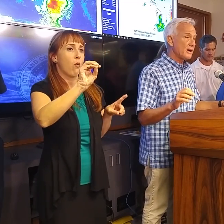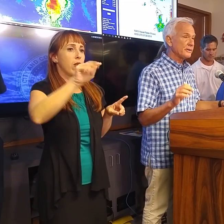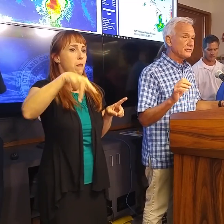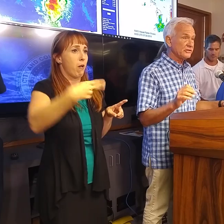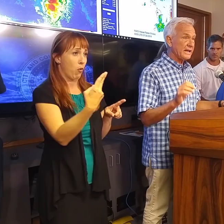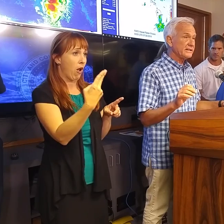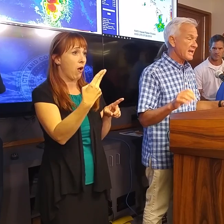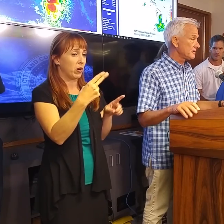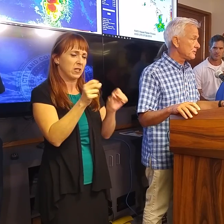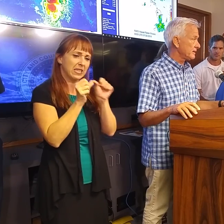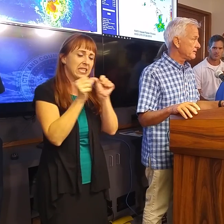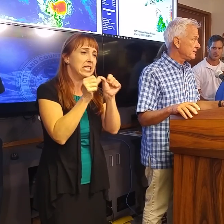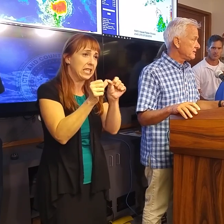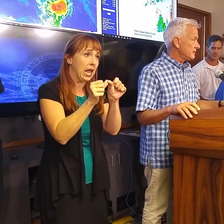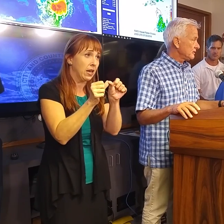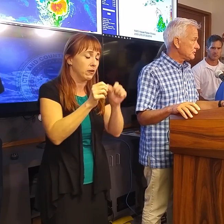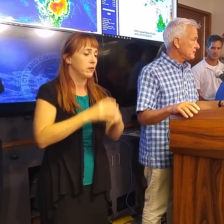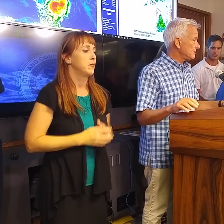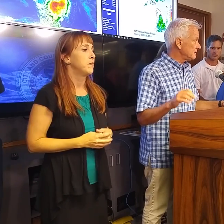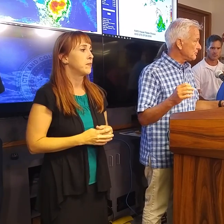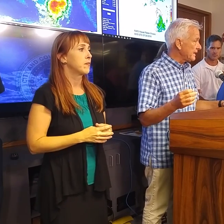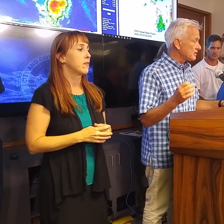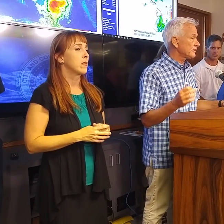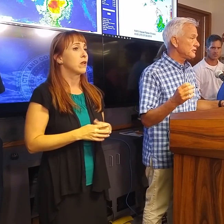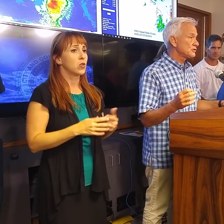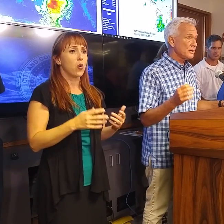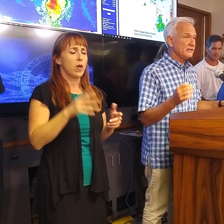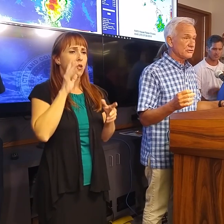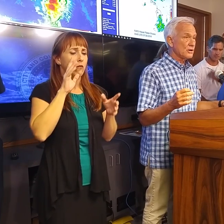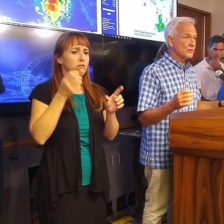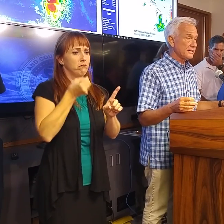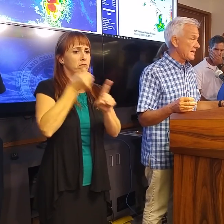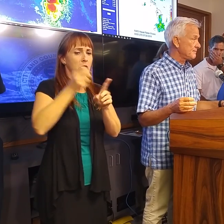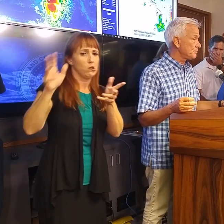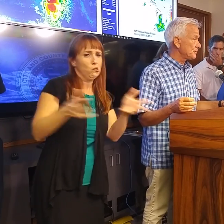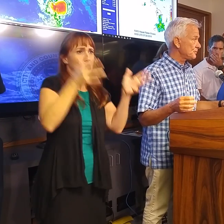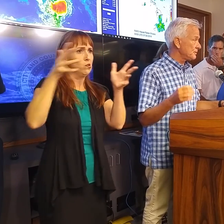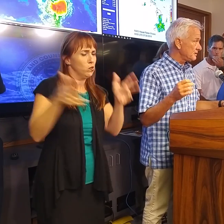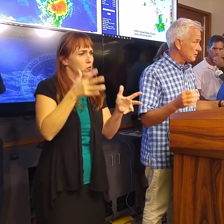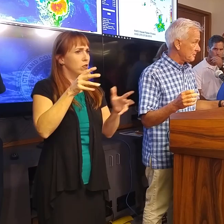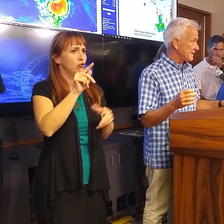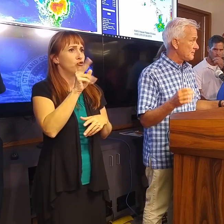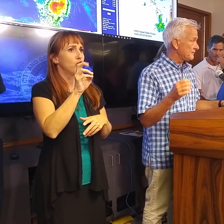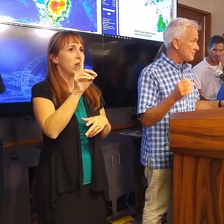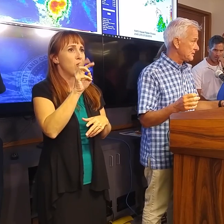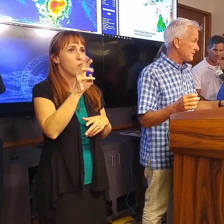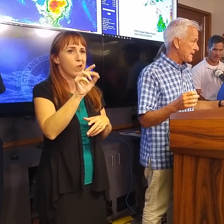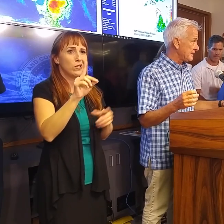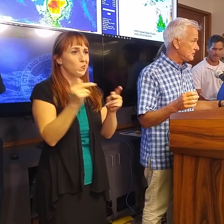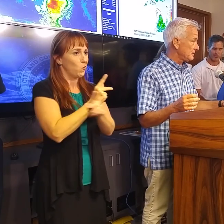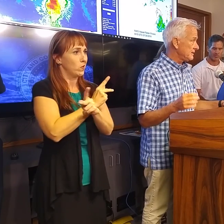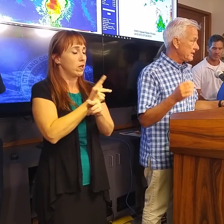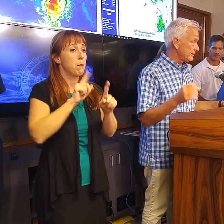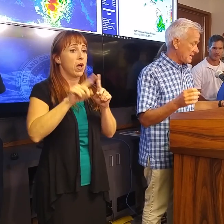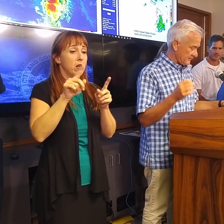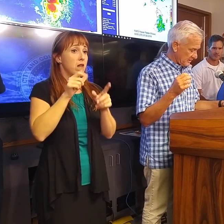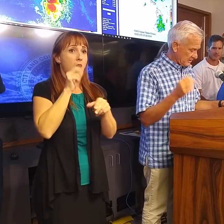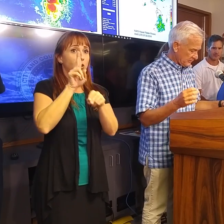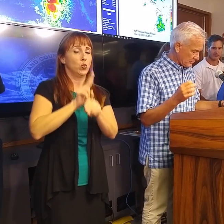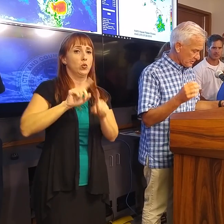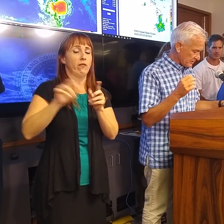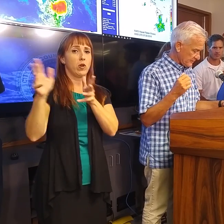mile an hour sustained category. So, you know, we get gusty trades stronger than that, but they're going to be coming from a different angle, and they